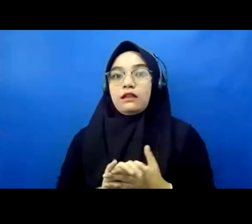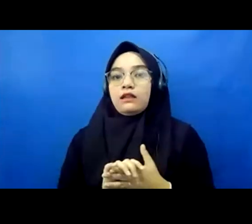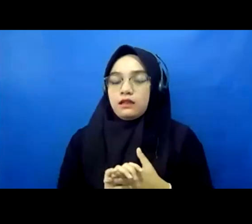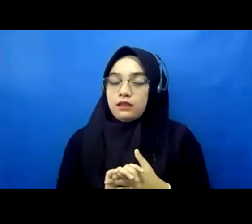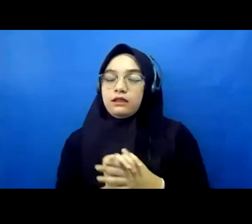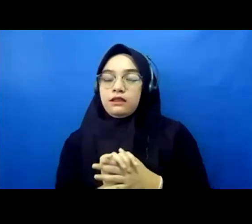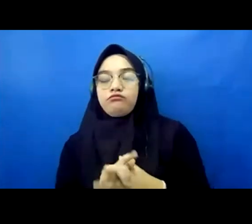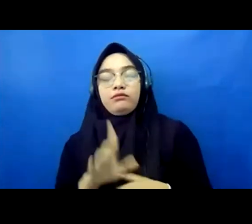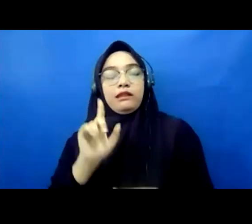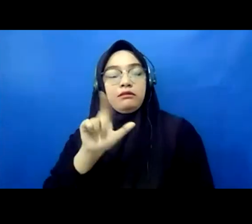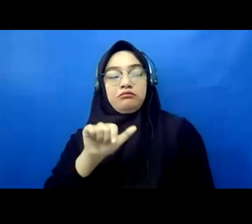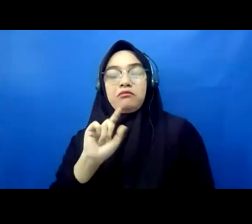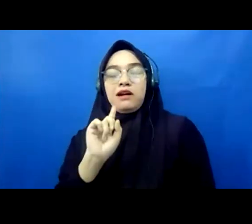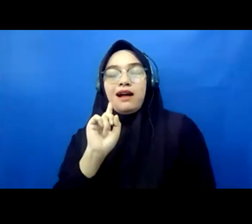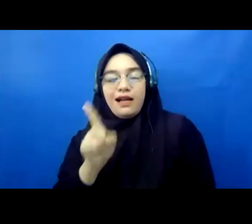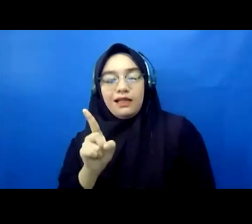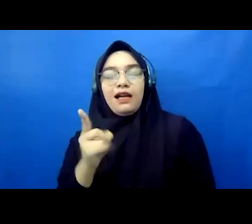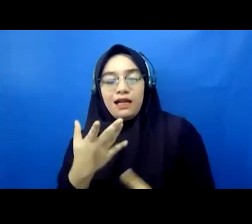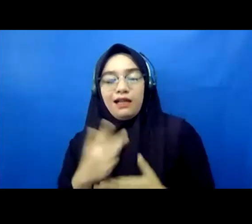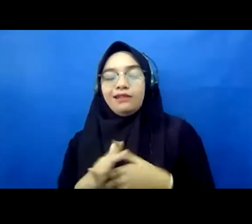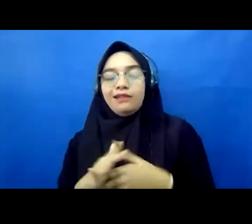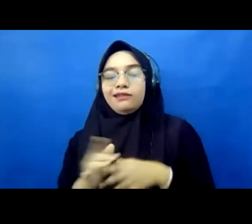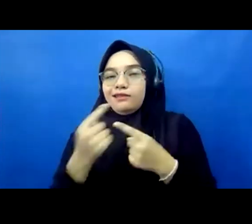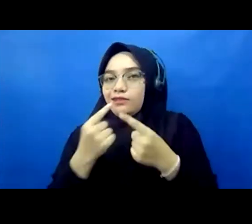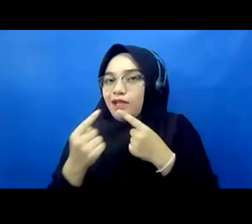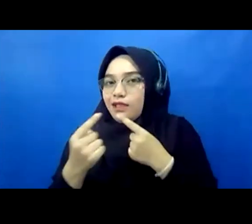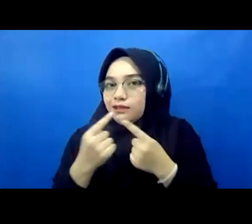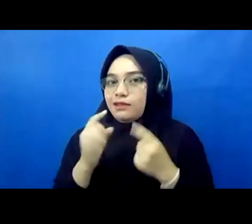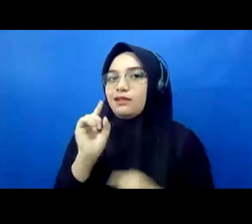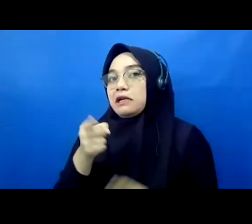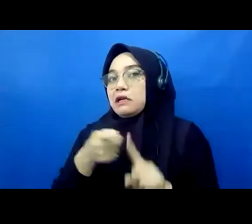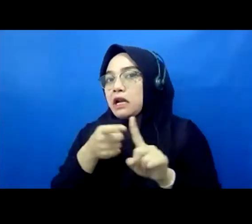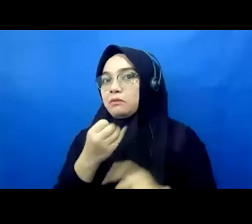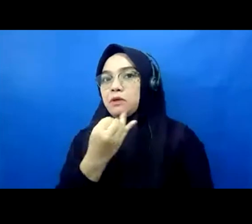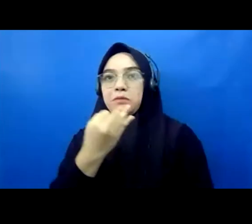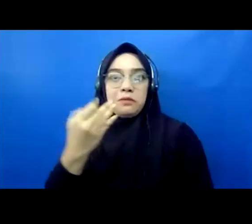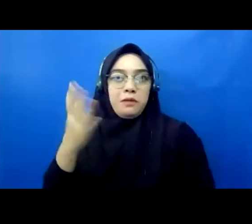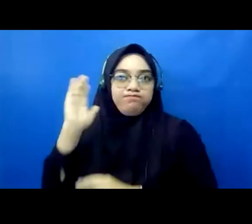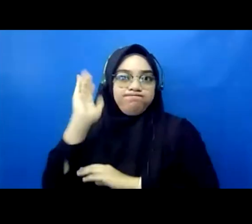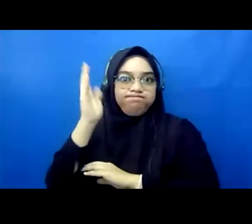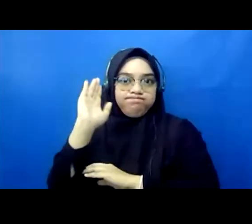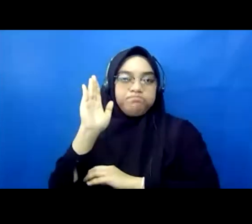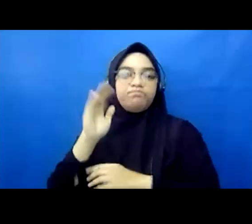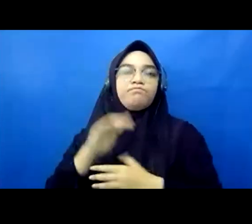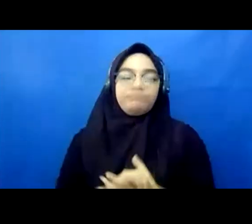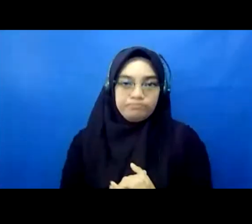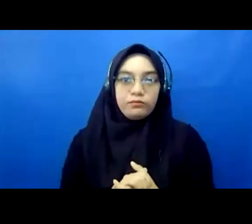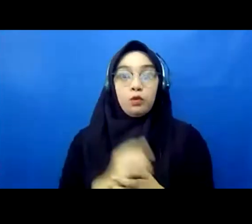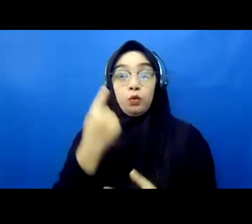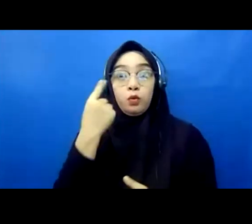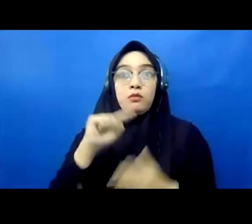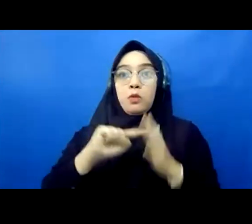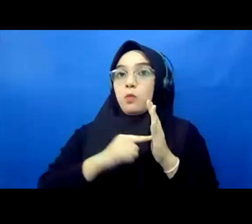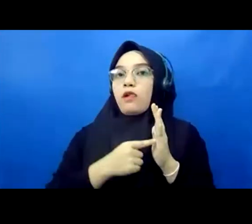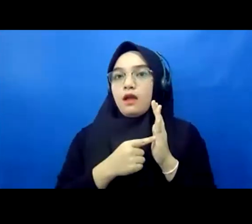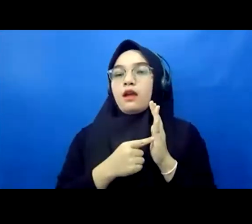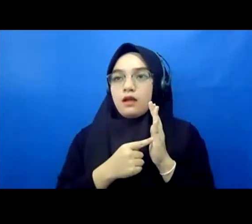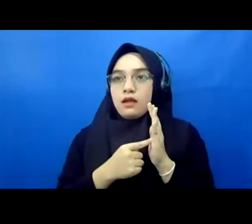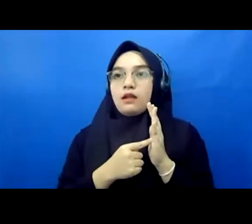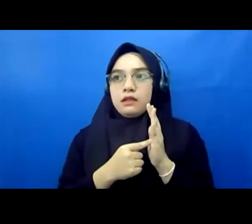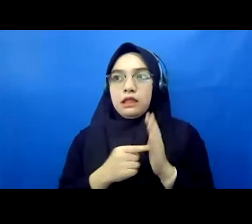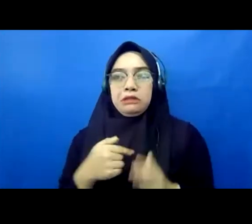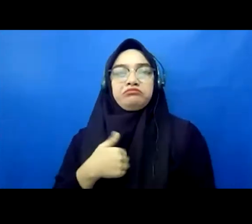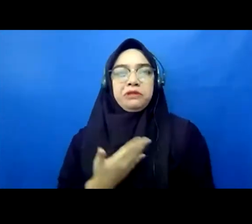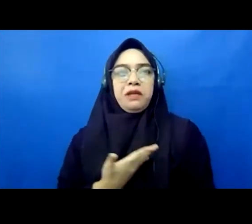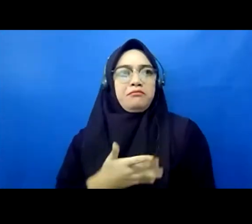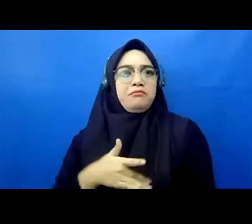panel discussion with our distinguished speakers. To start us off this afternoon, it is my honor